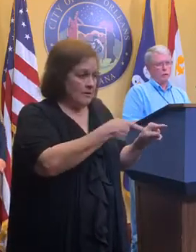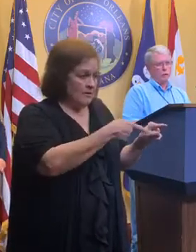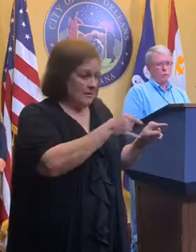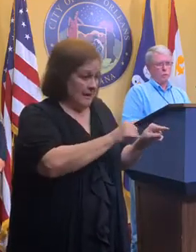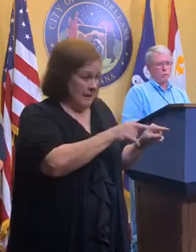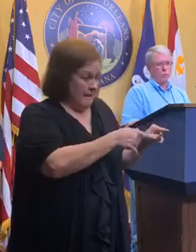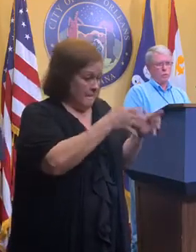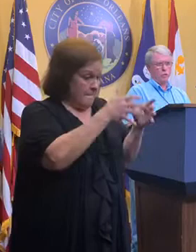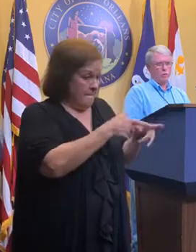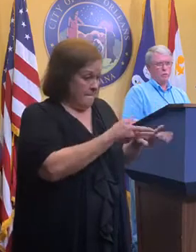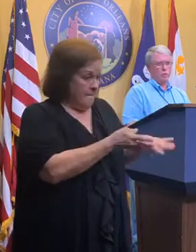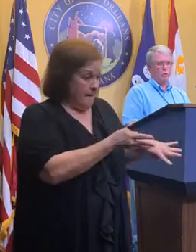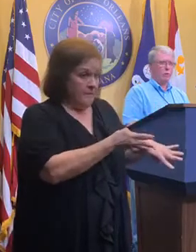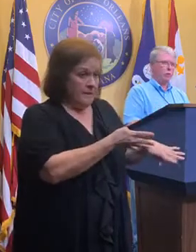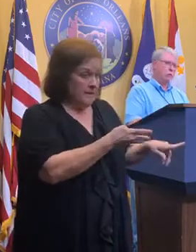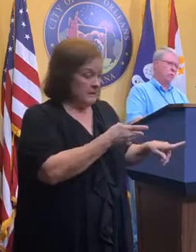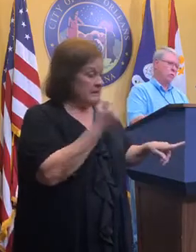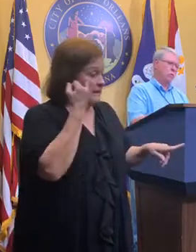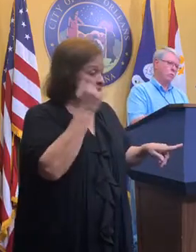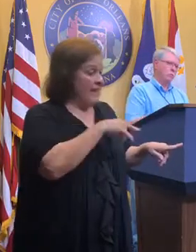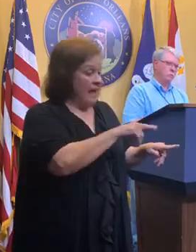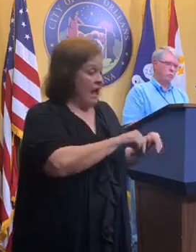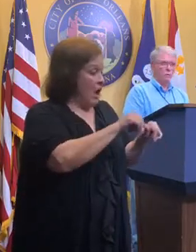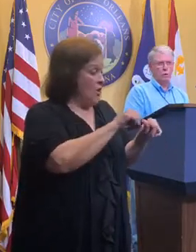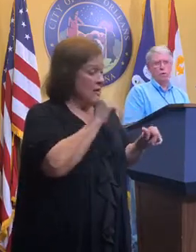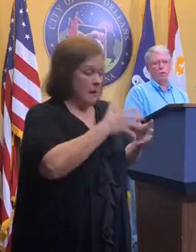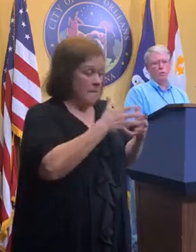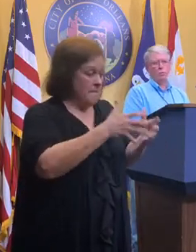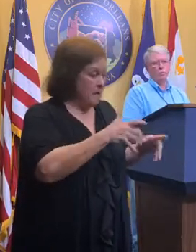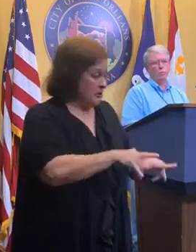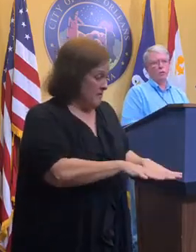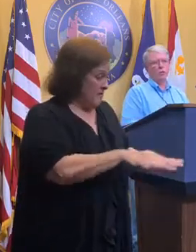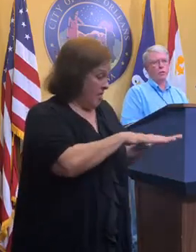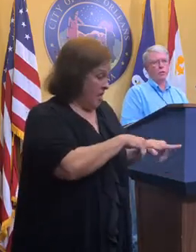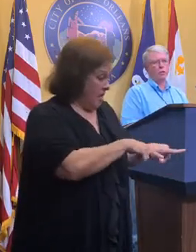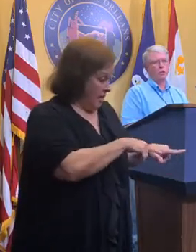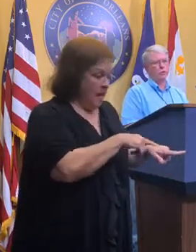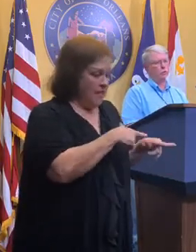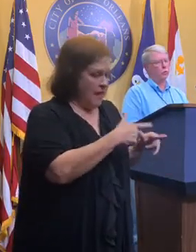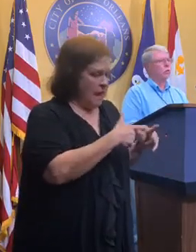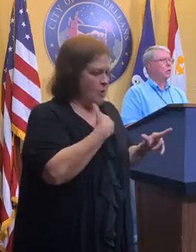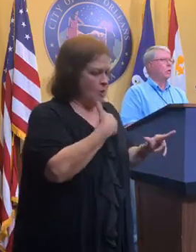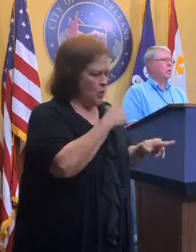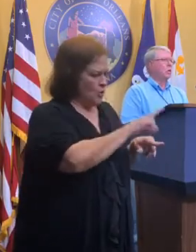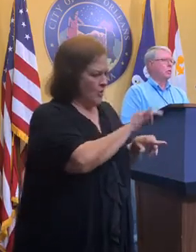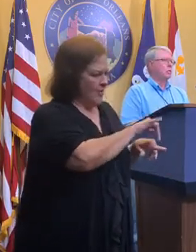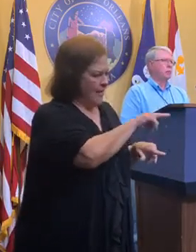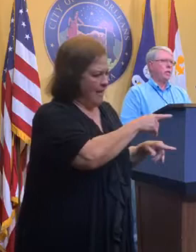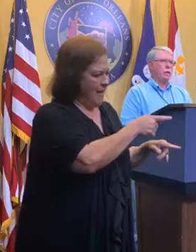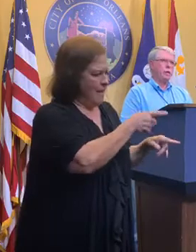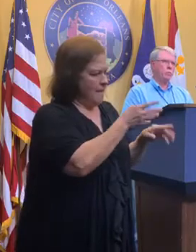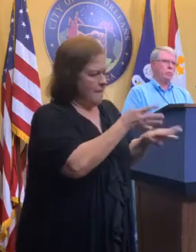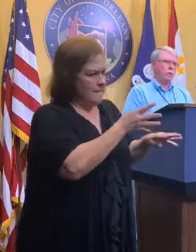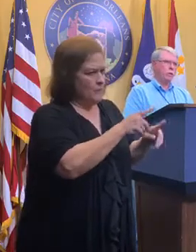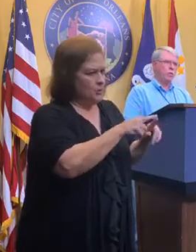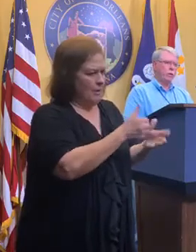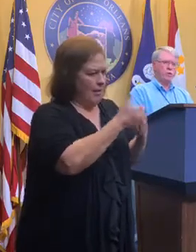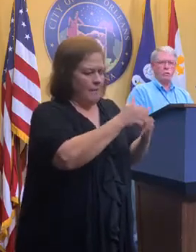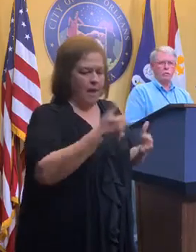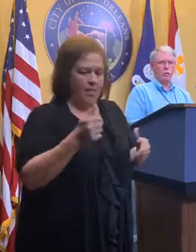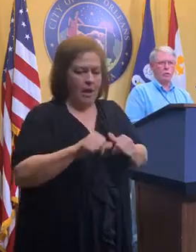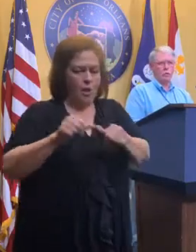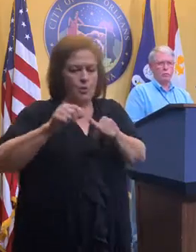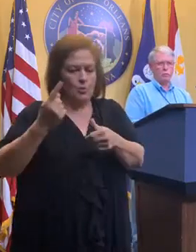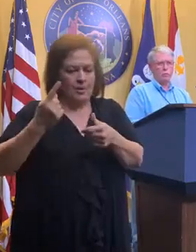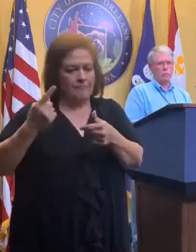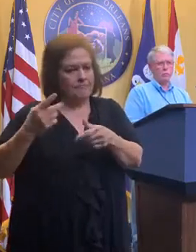an area where we're not seeing significant flooding to load up another pump in an area that does. So again, that would be a